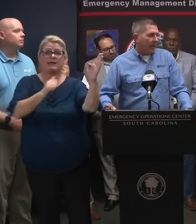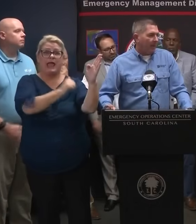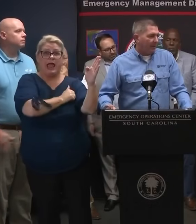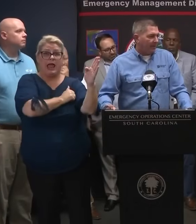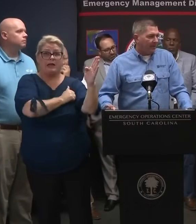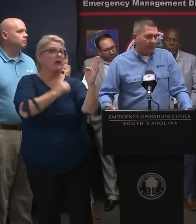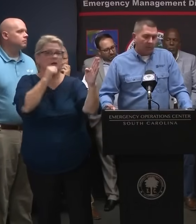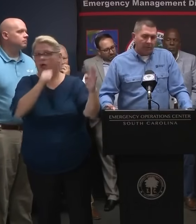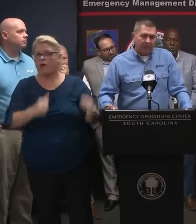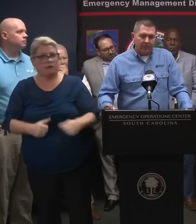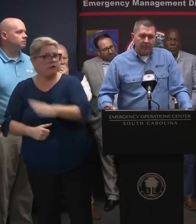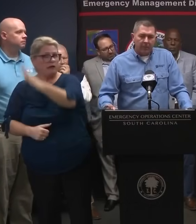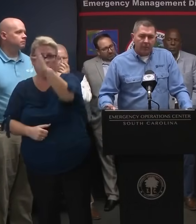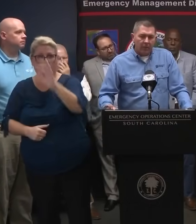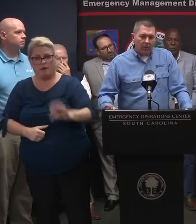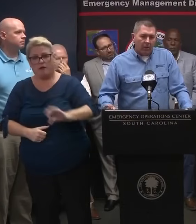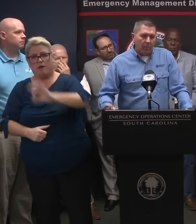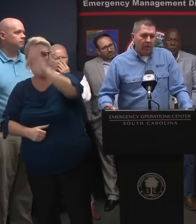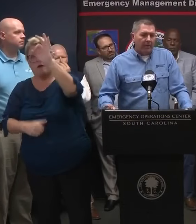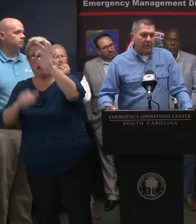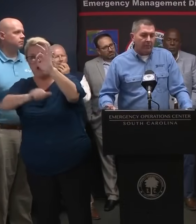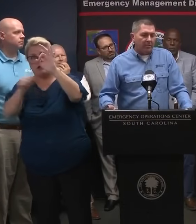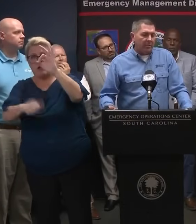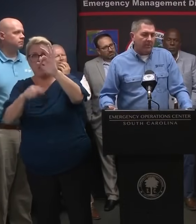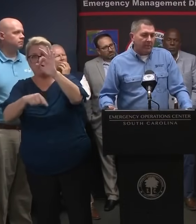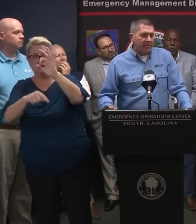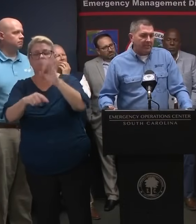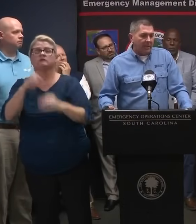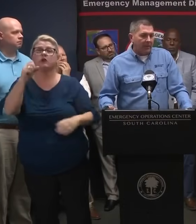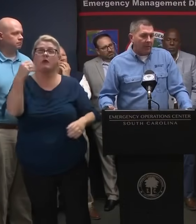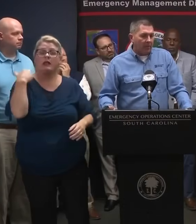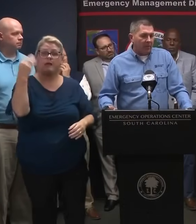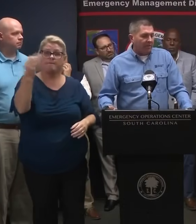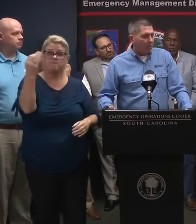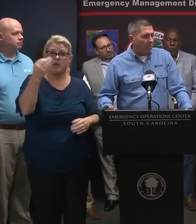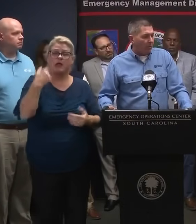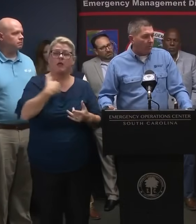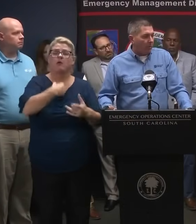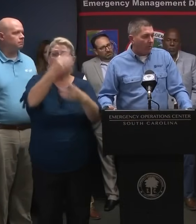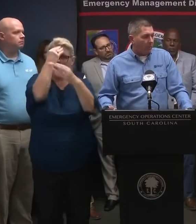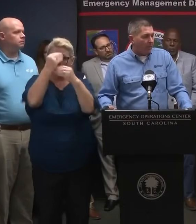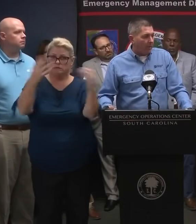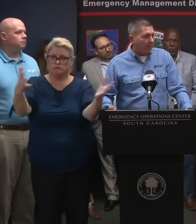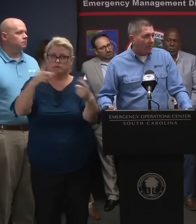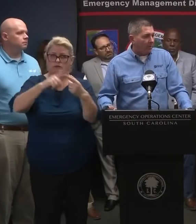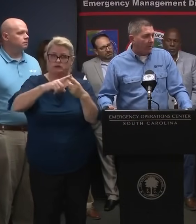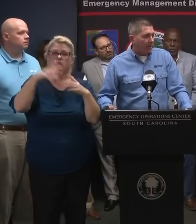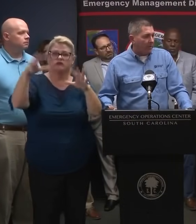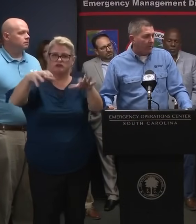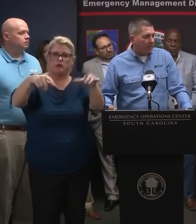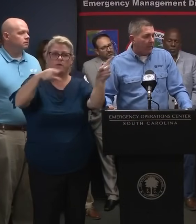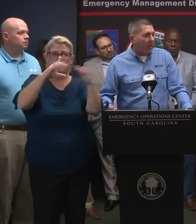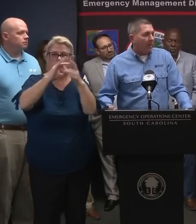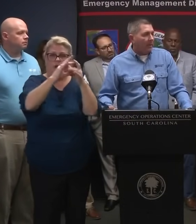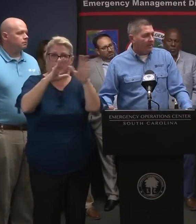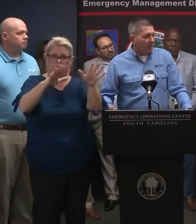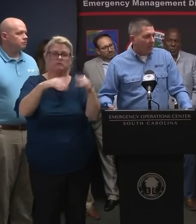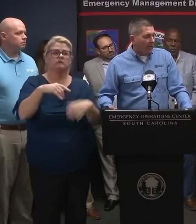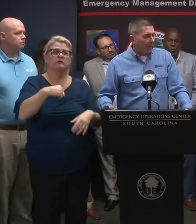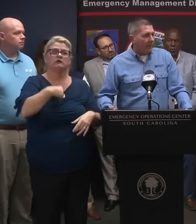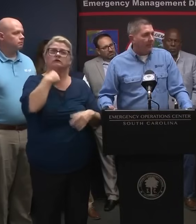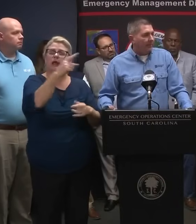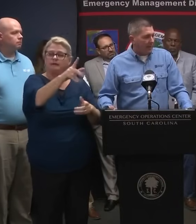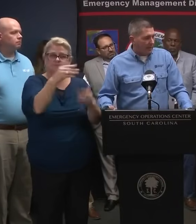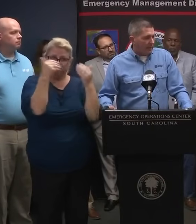instead of the I-Pass and over Augusta. On Monday, we sent a message out to all of our storm coordinators within the company. Let's